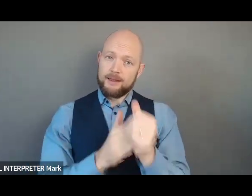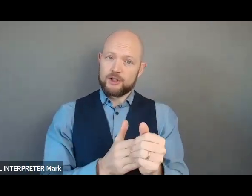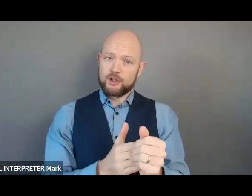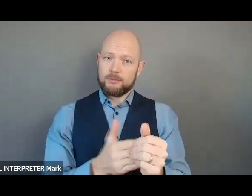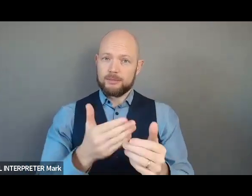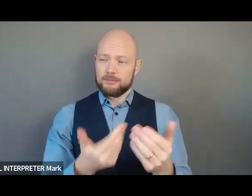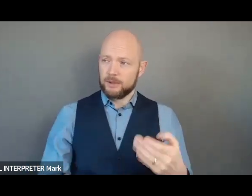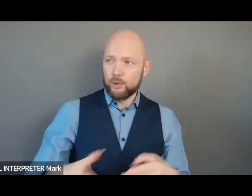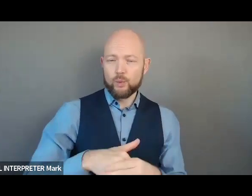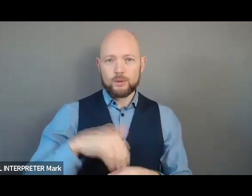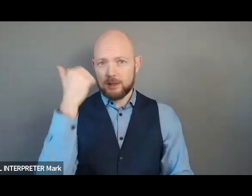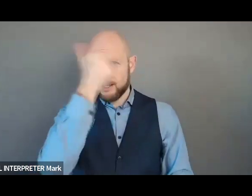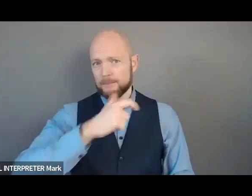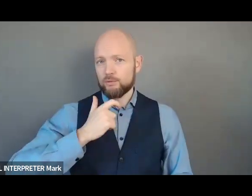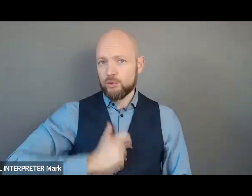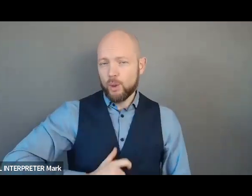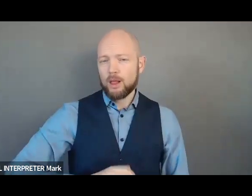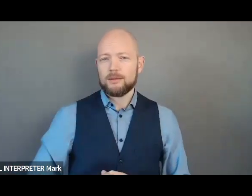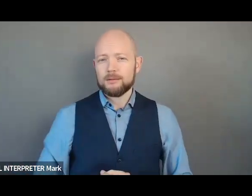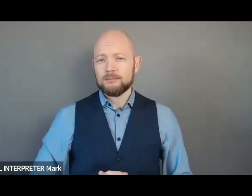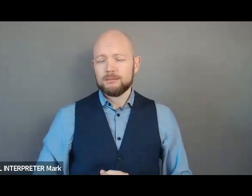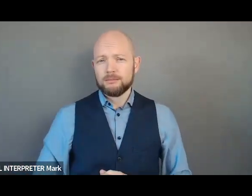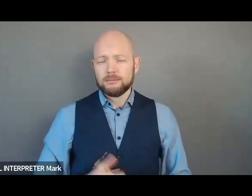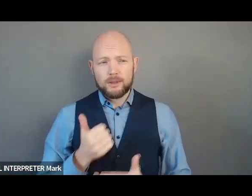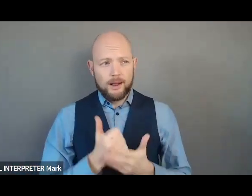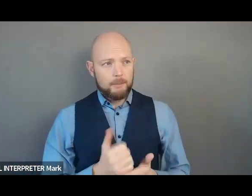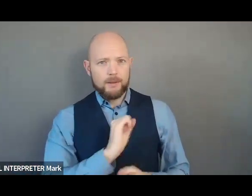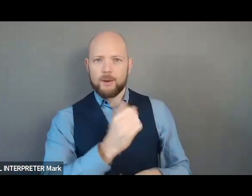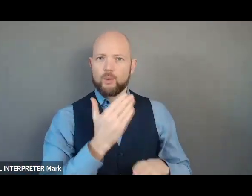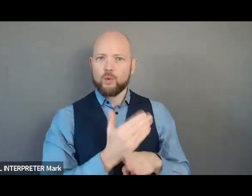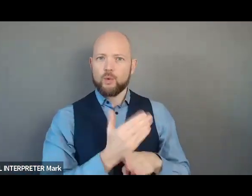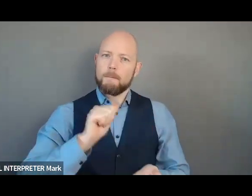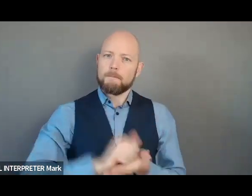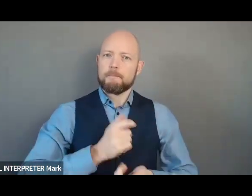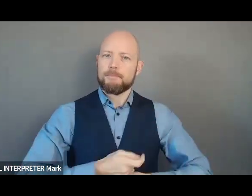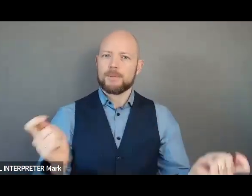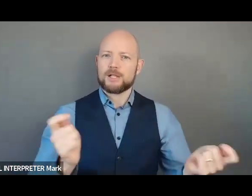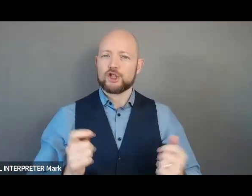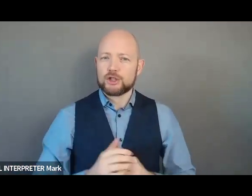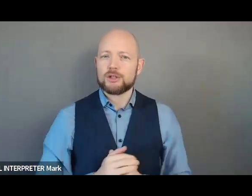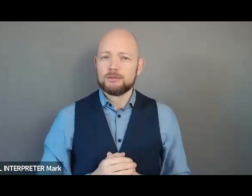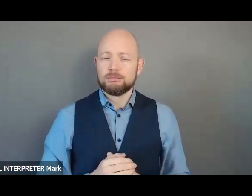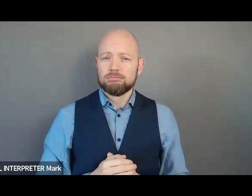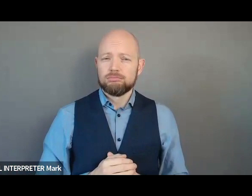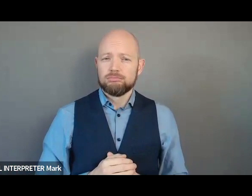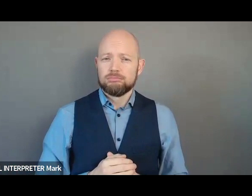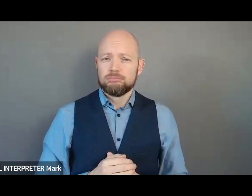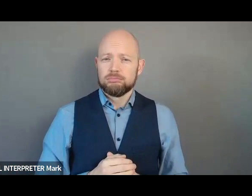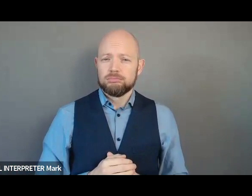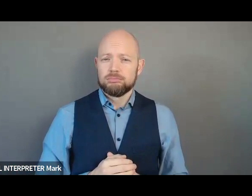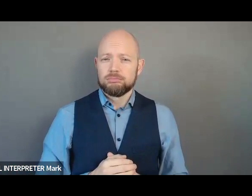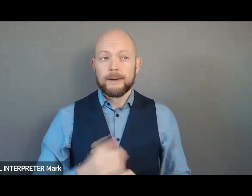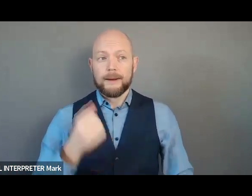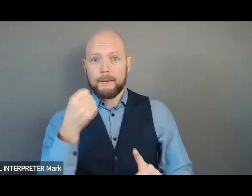and to help them in their publication of their work. But mainly emphasizing